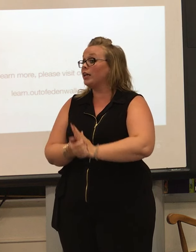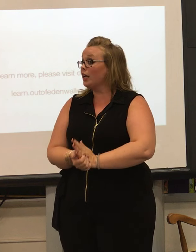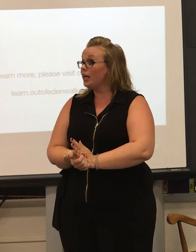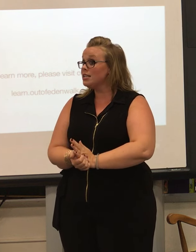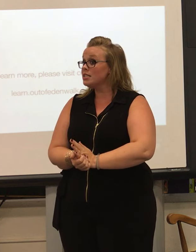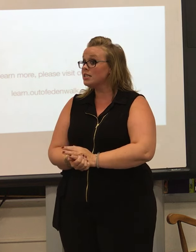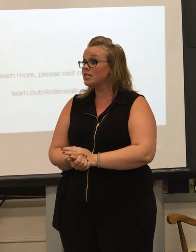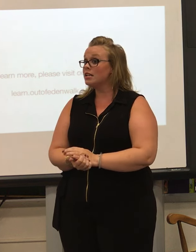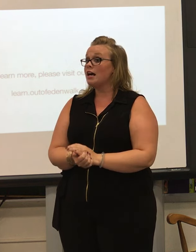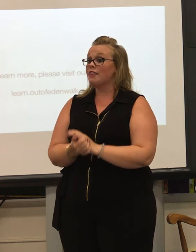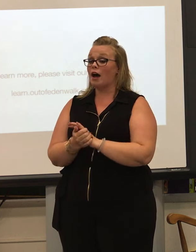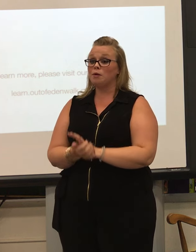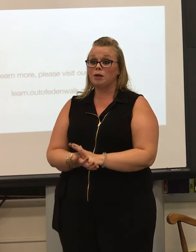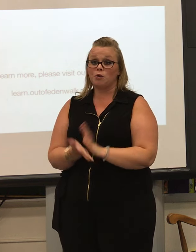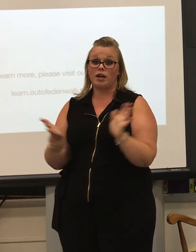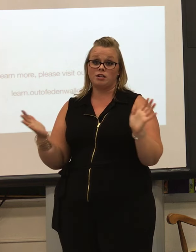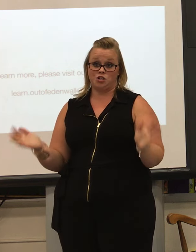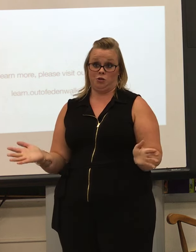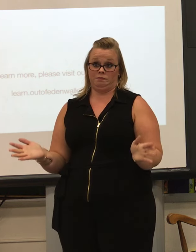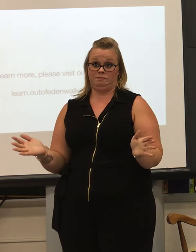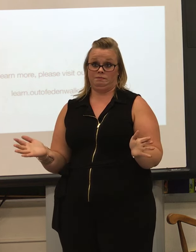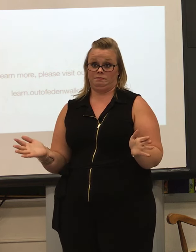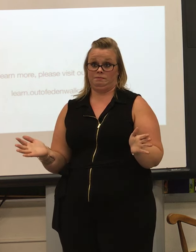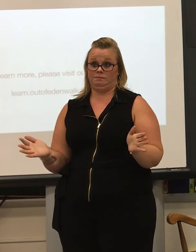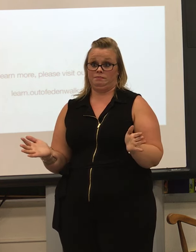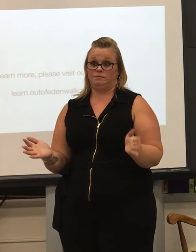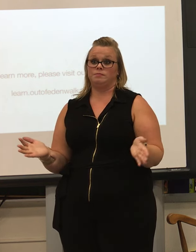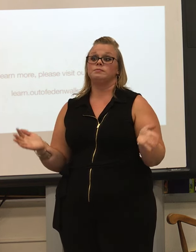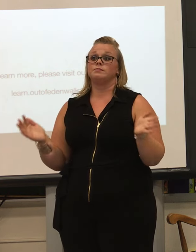them bringing it, that would be okay too.